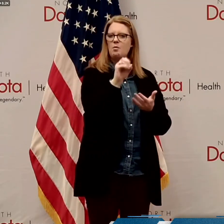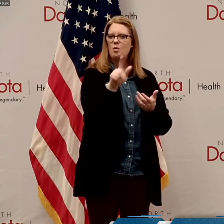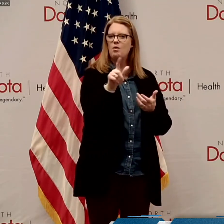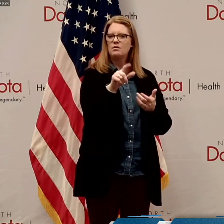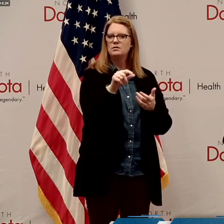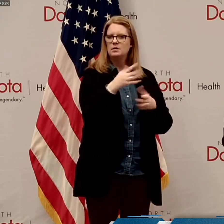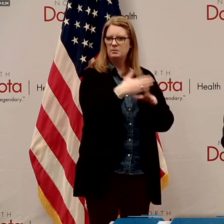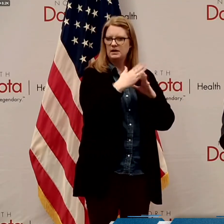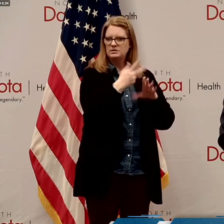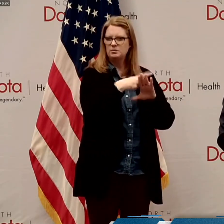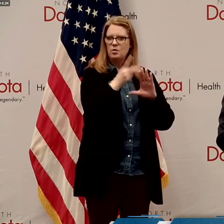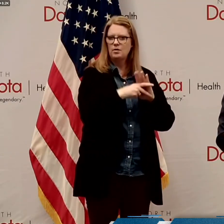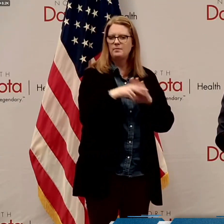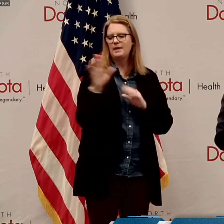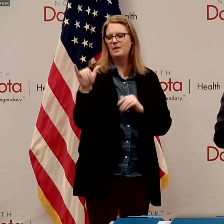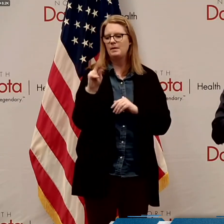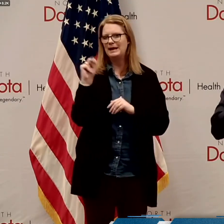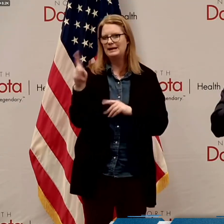loan program.